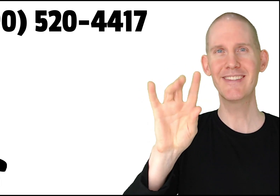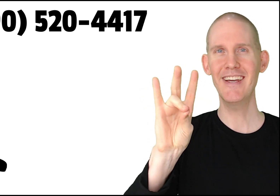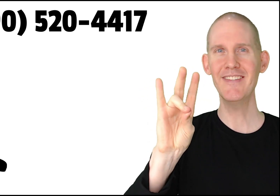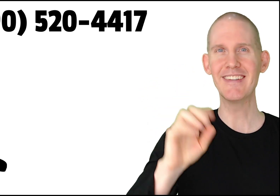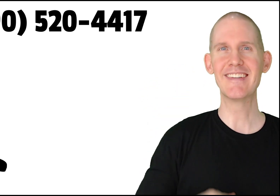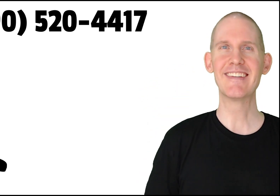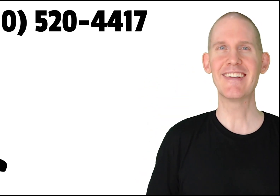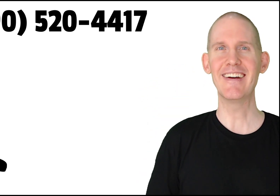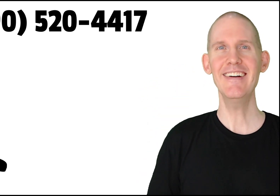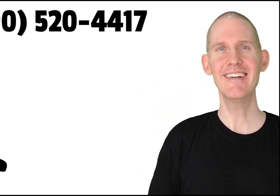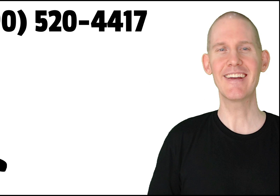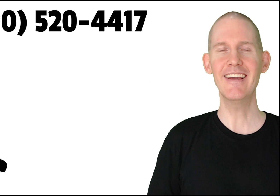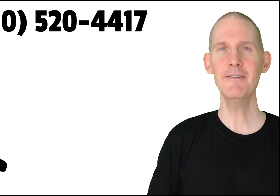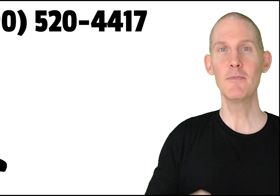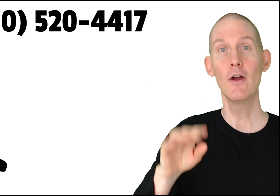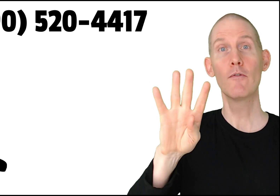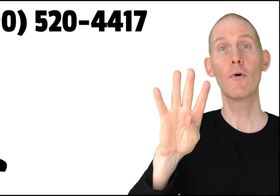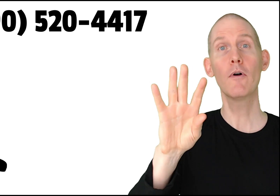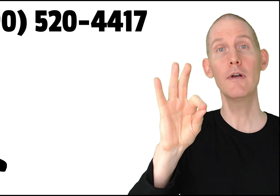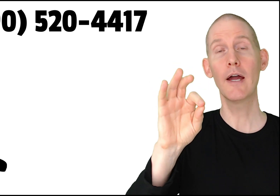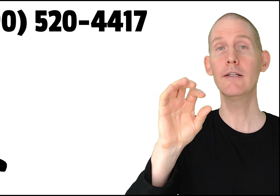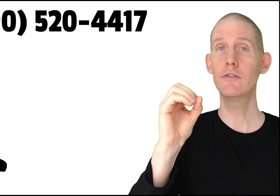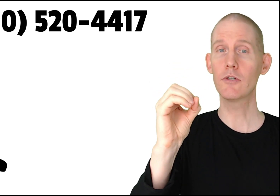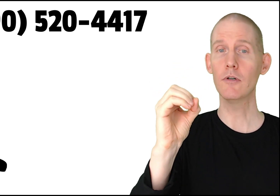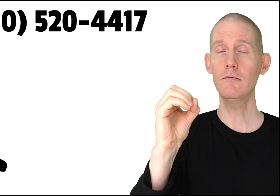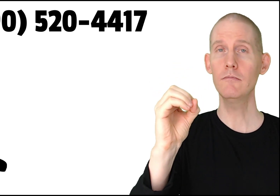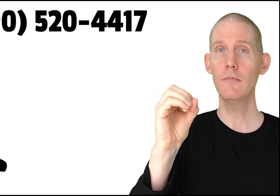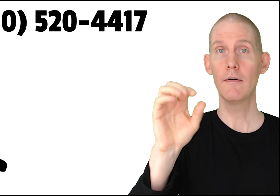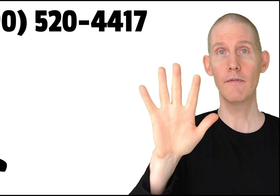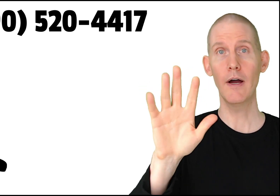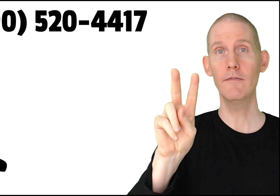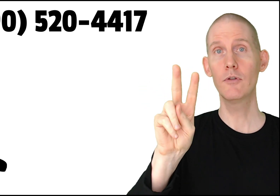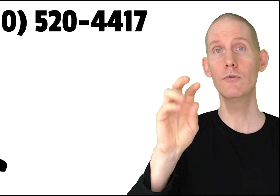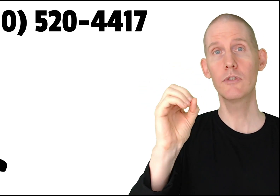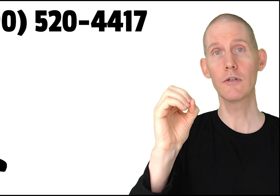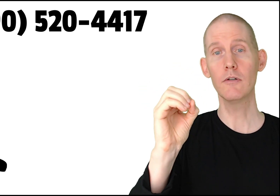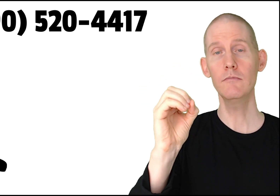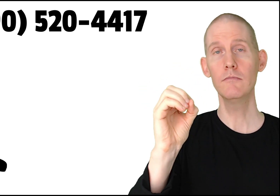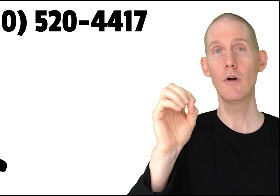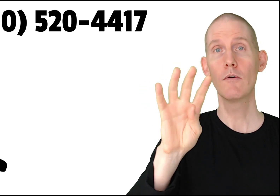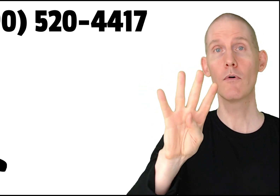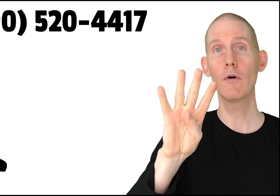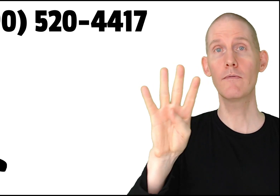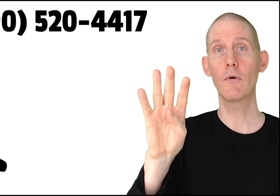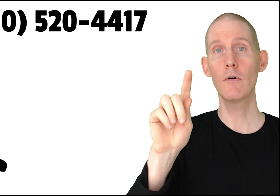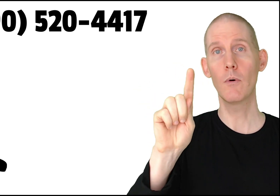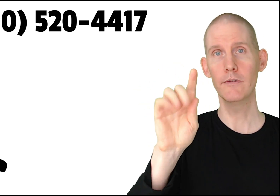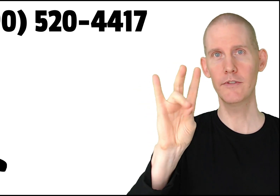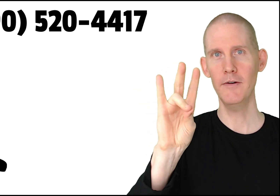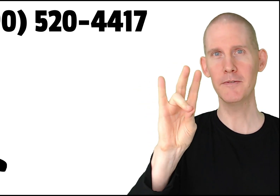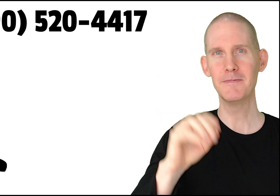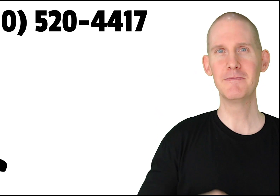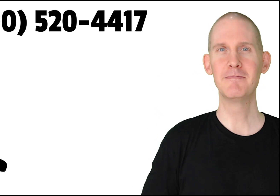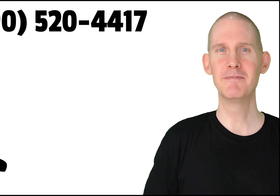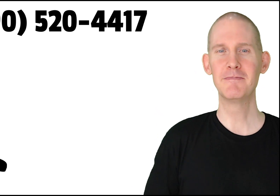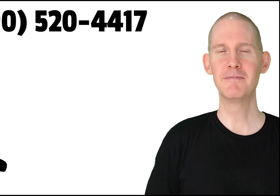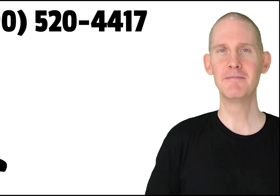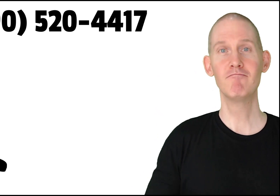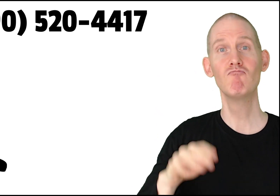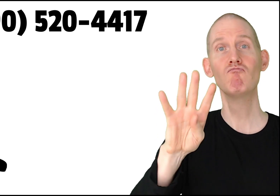4417. Again. 490 520 4417.